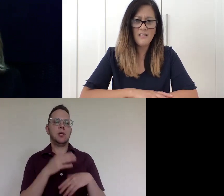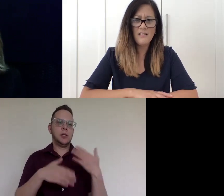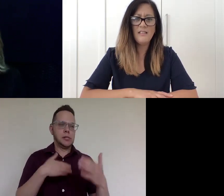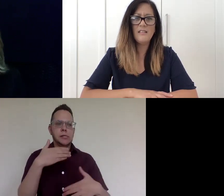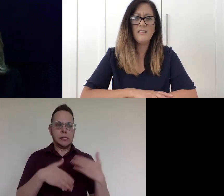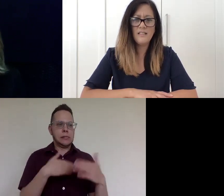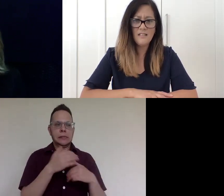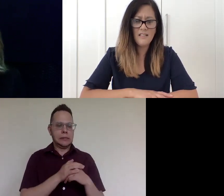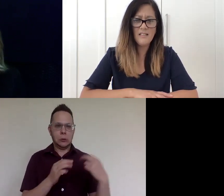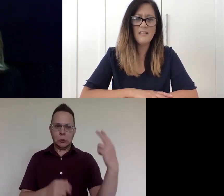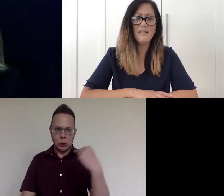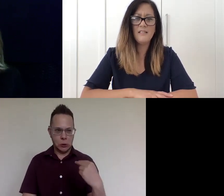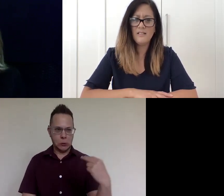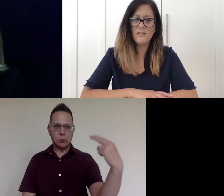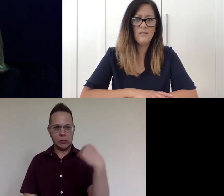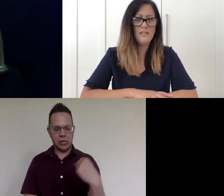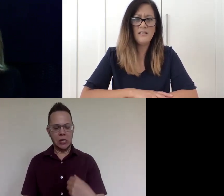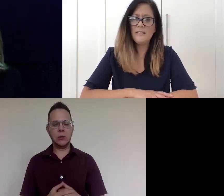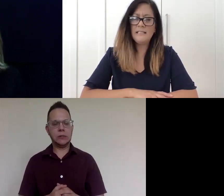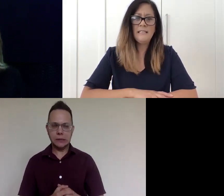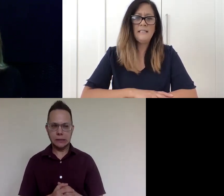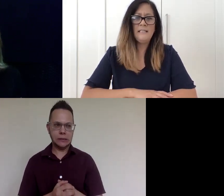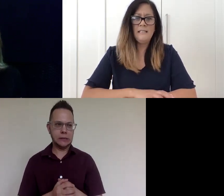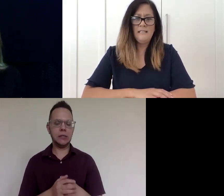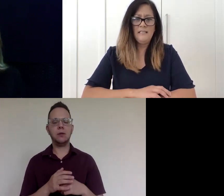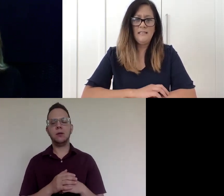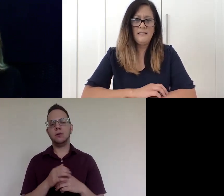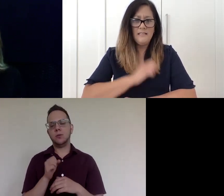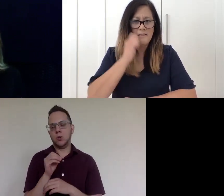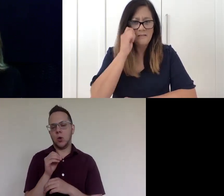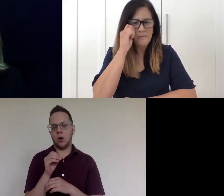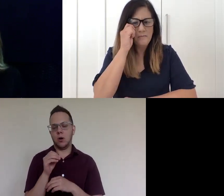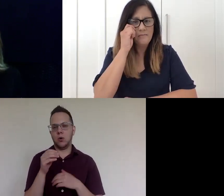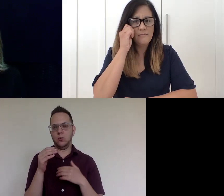CART, and they kept refusing to provide that.